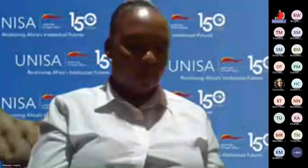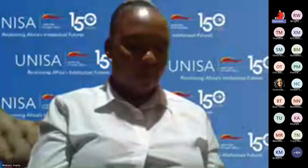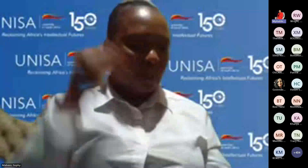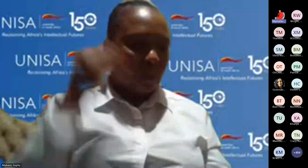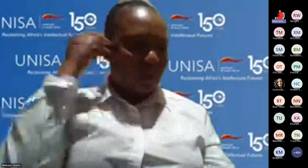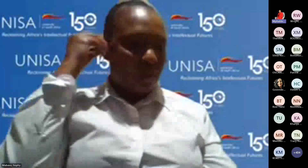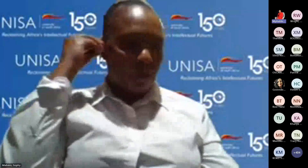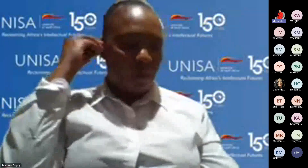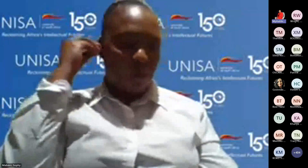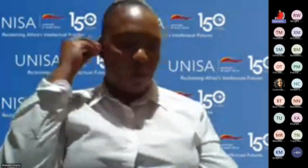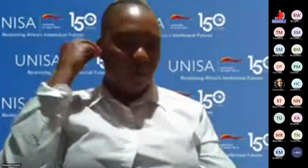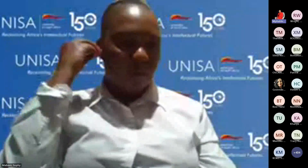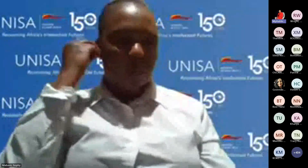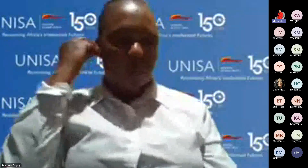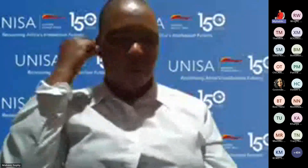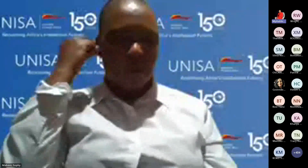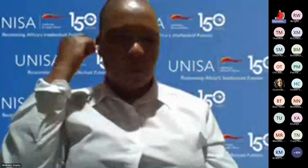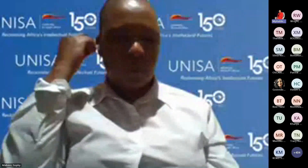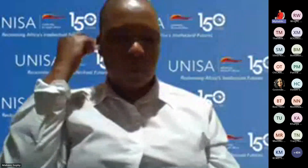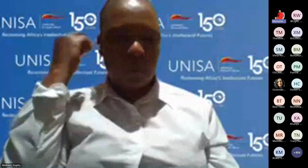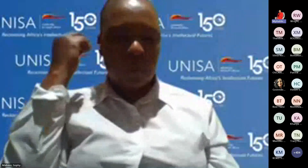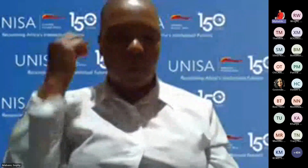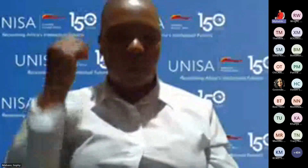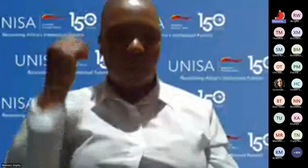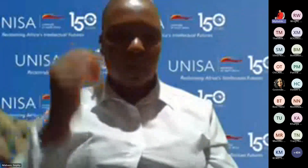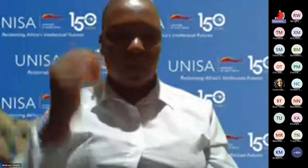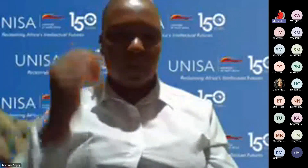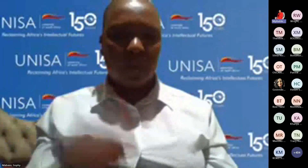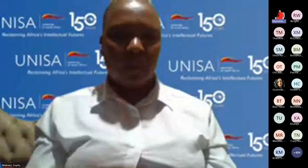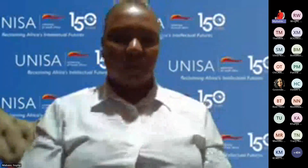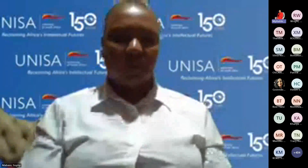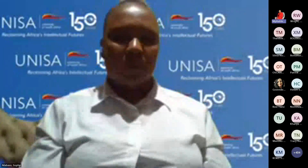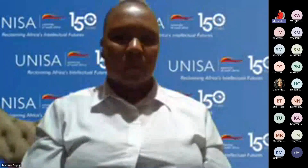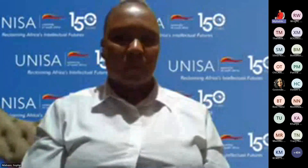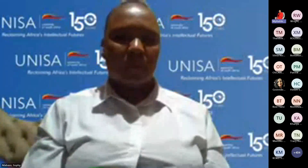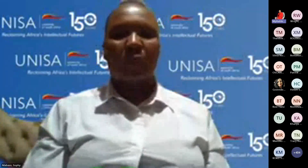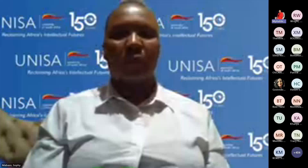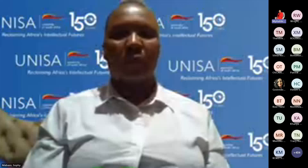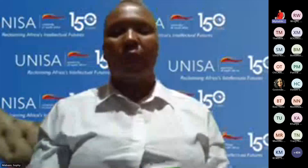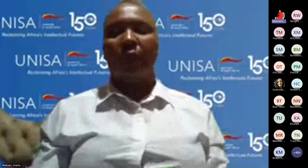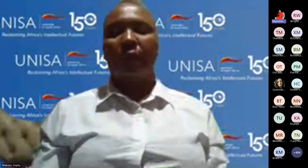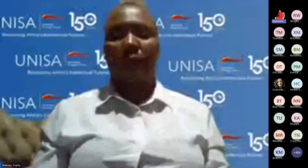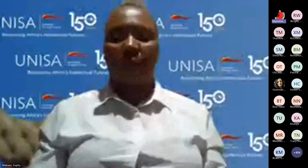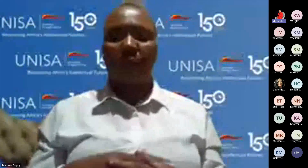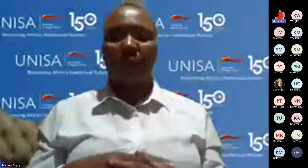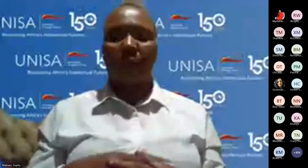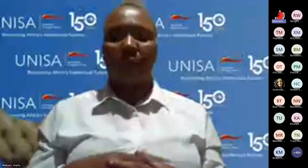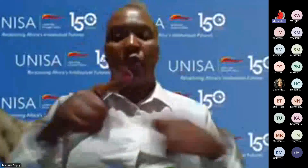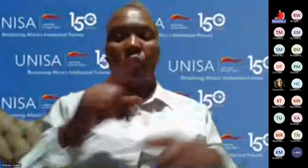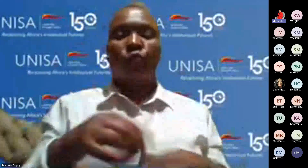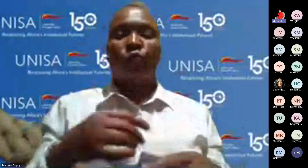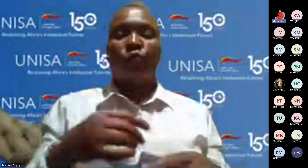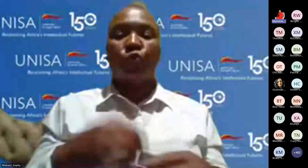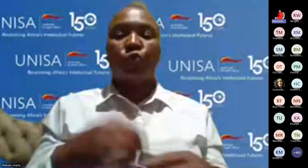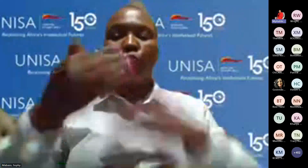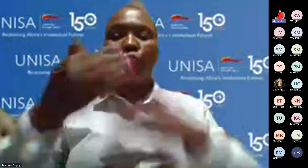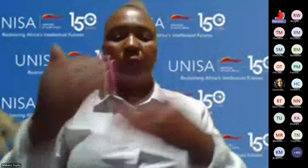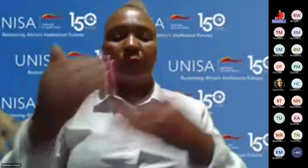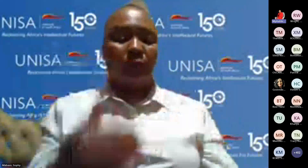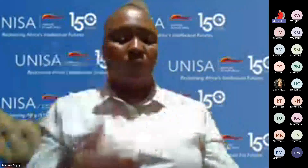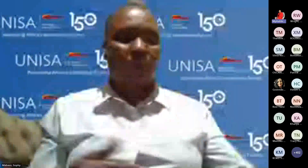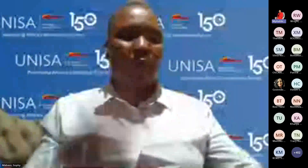forward. So you need to make sure that the picture is well scanned, and then it will allow you to proceed. So